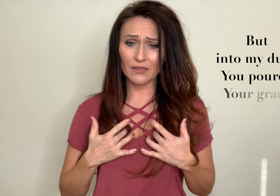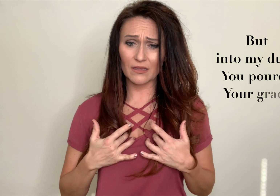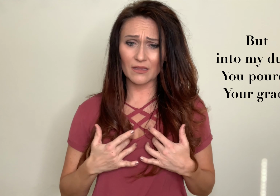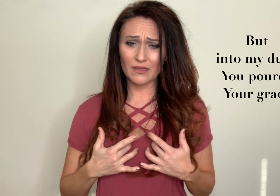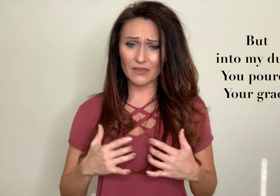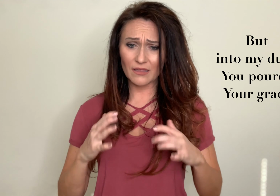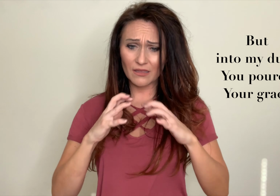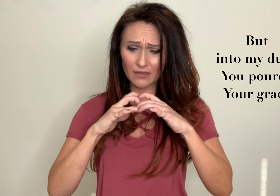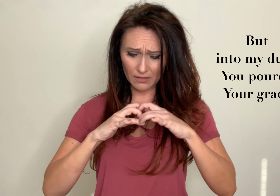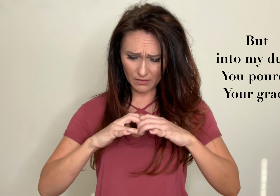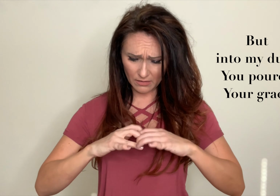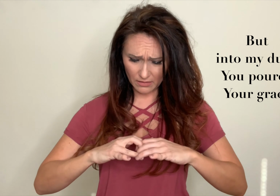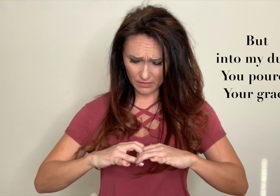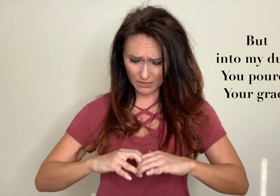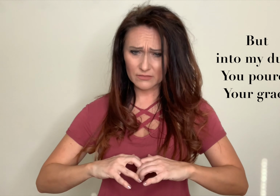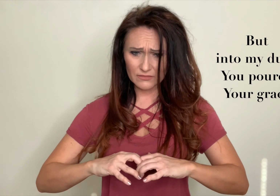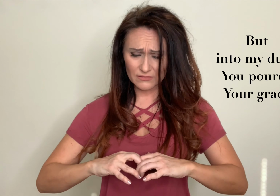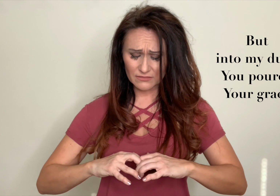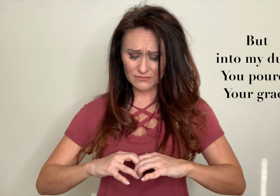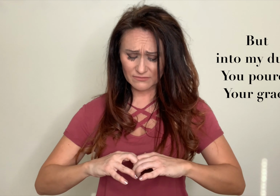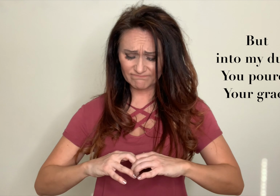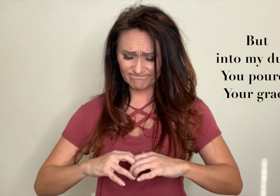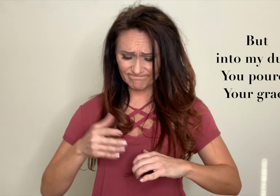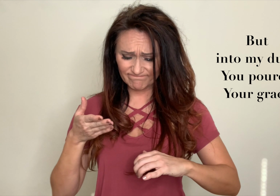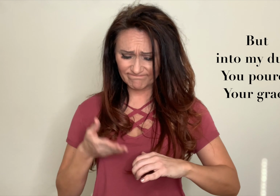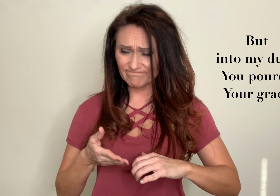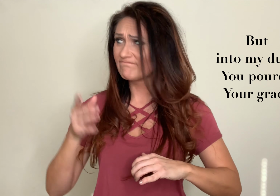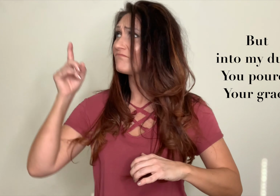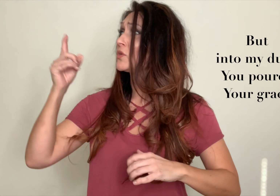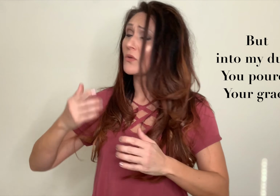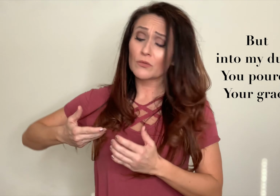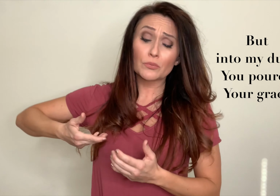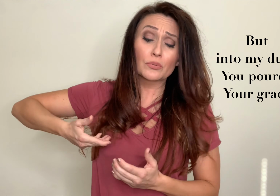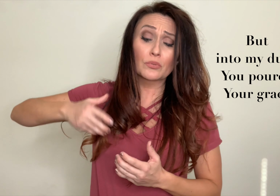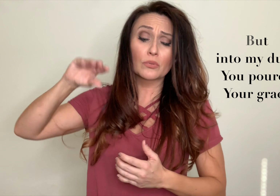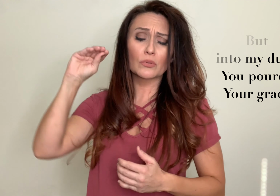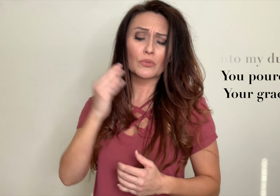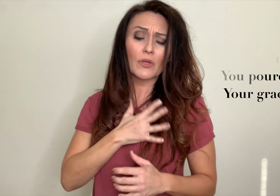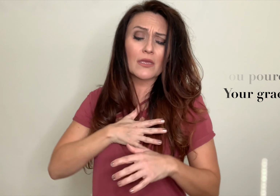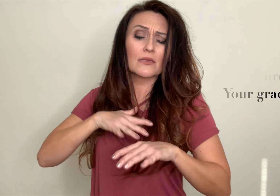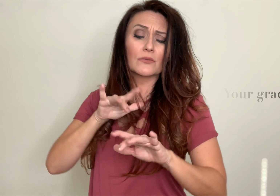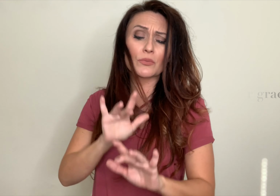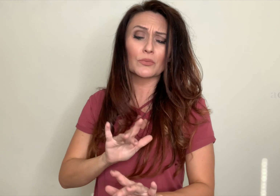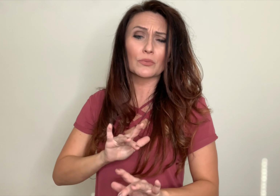but into my dust you poured your grace, lifted